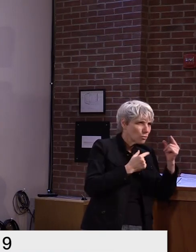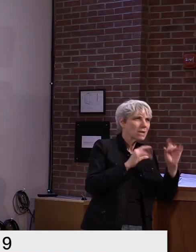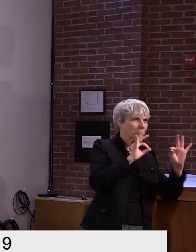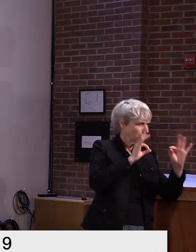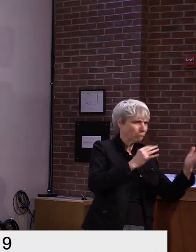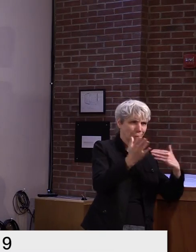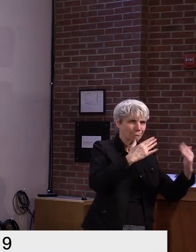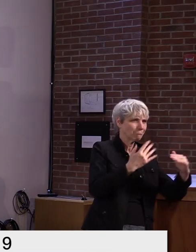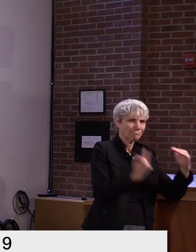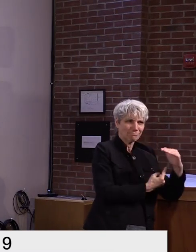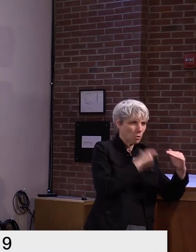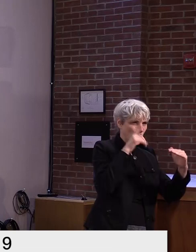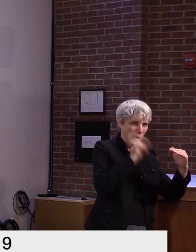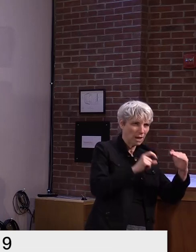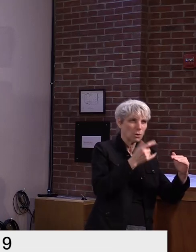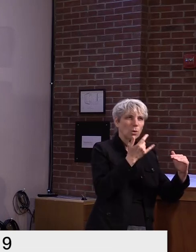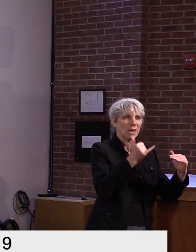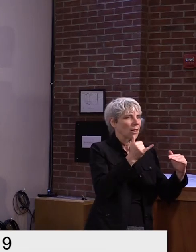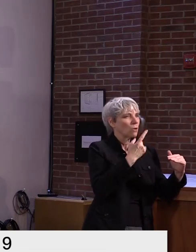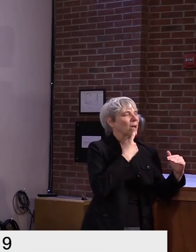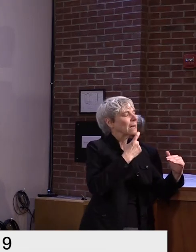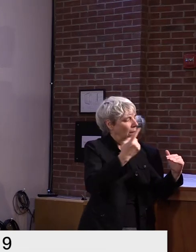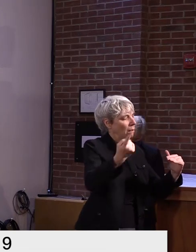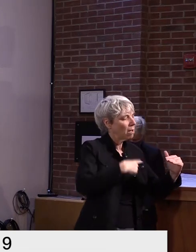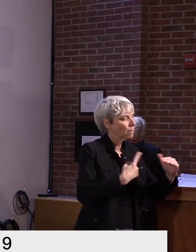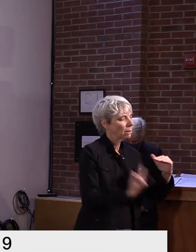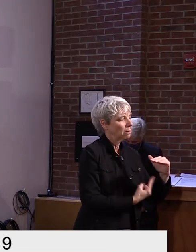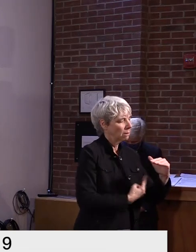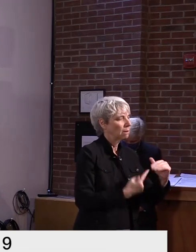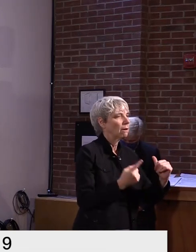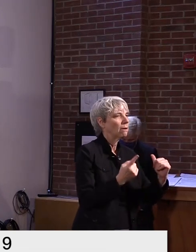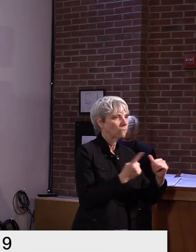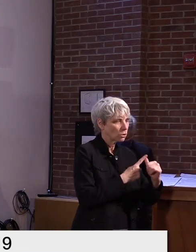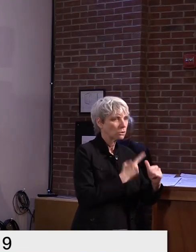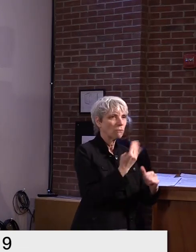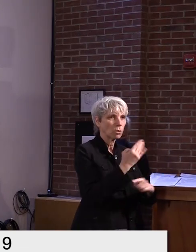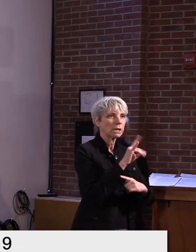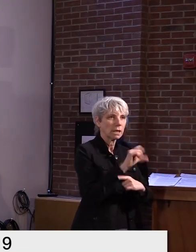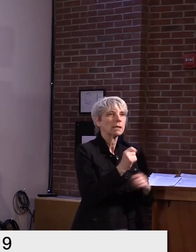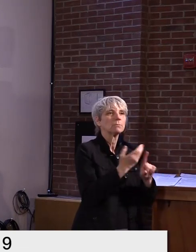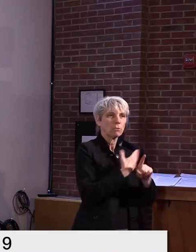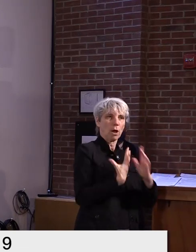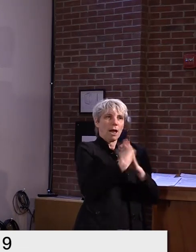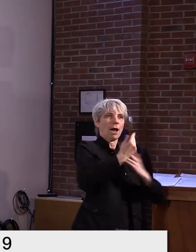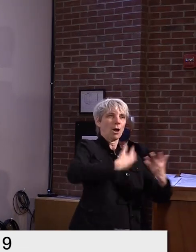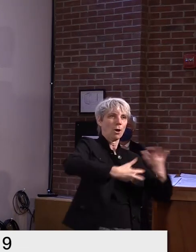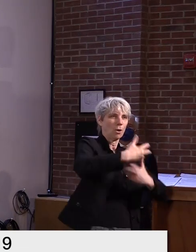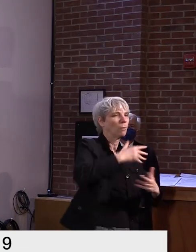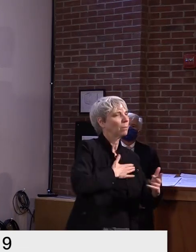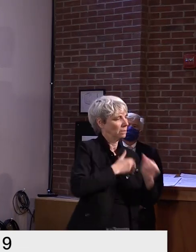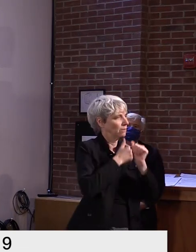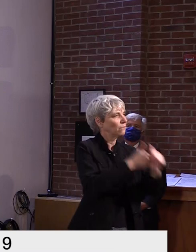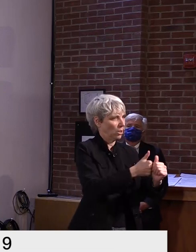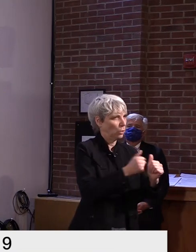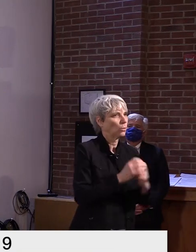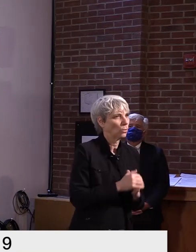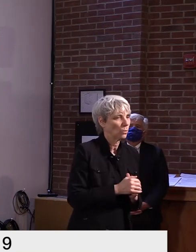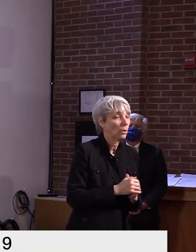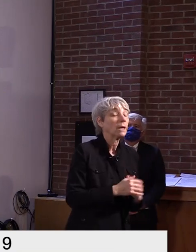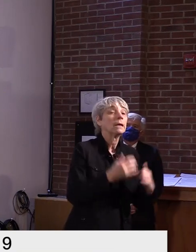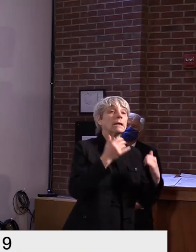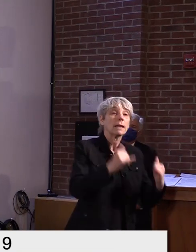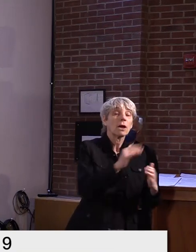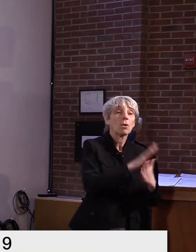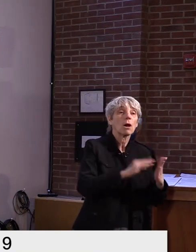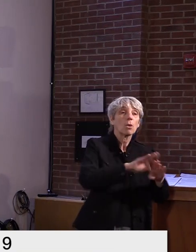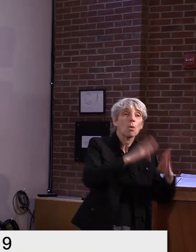In terms of colleges and universities, and as they ramp up this year, I just want people to know that in public health, we continue